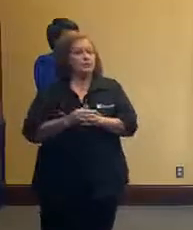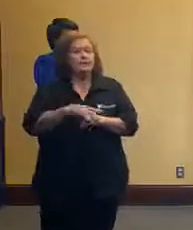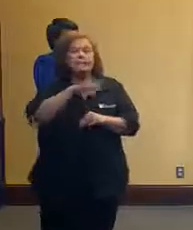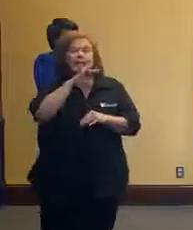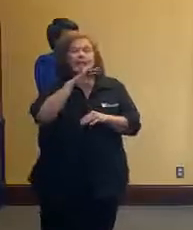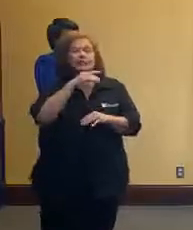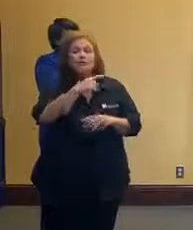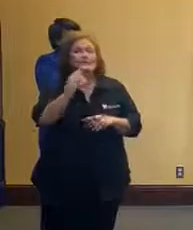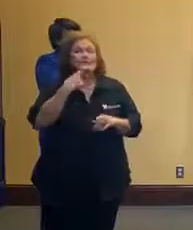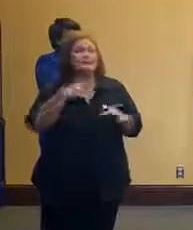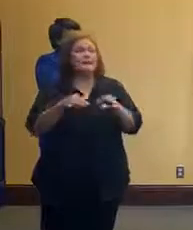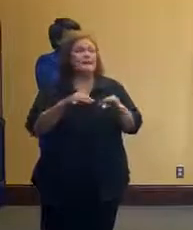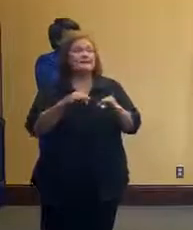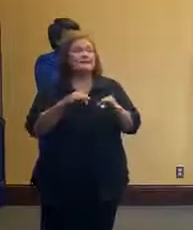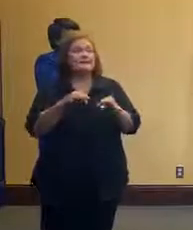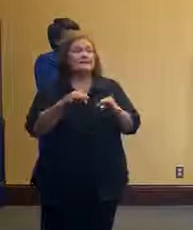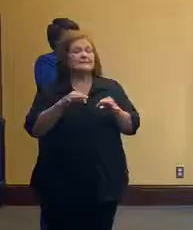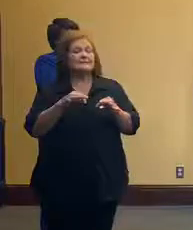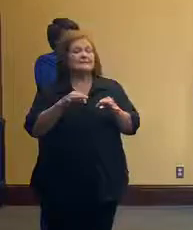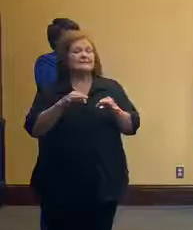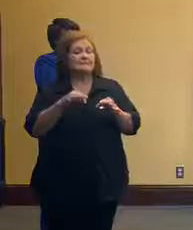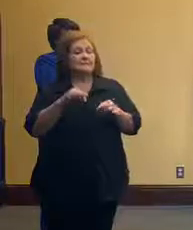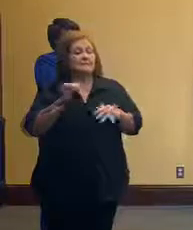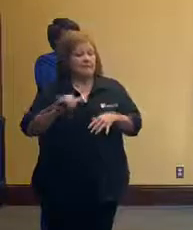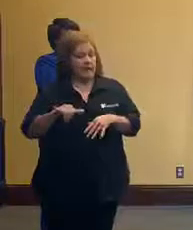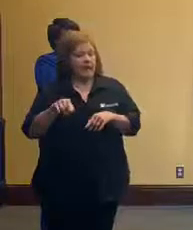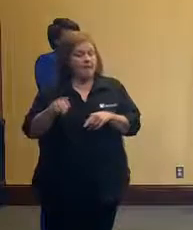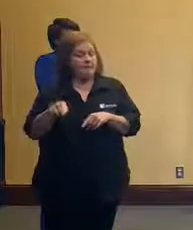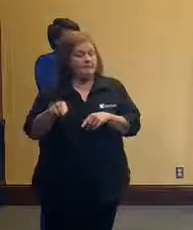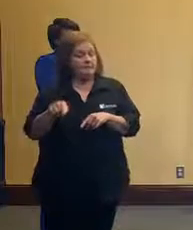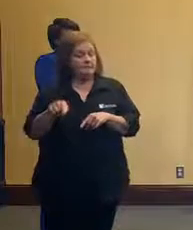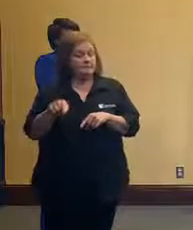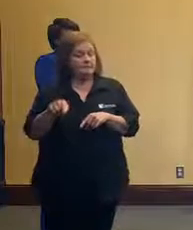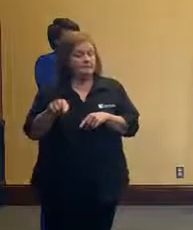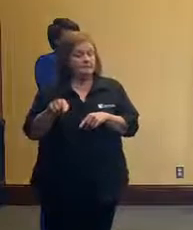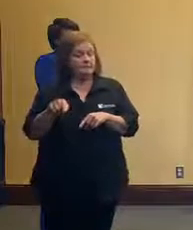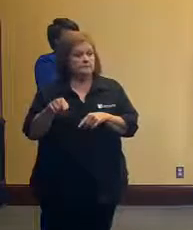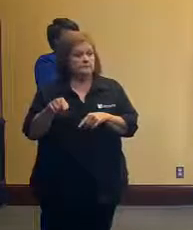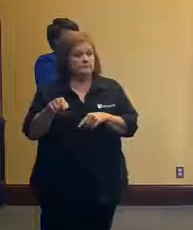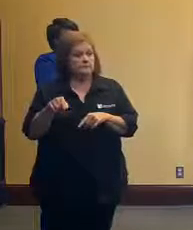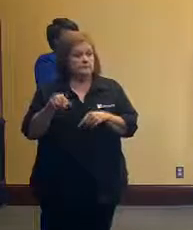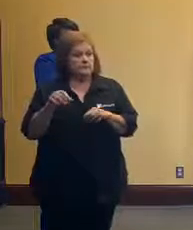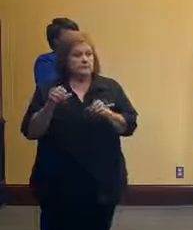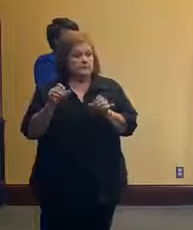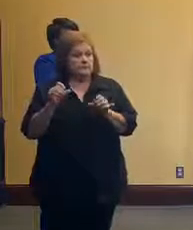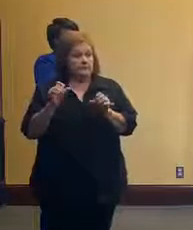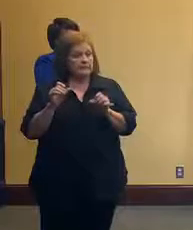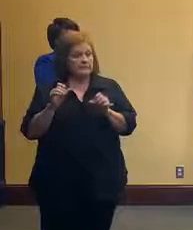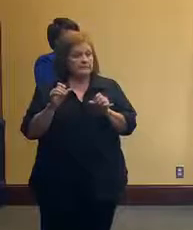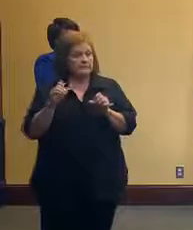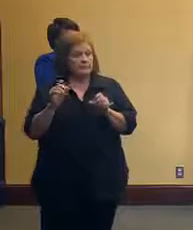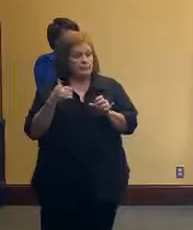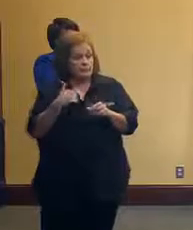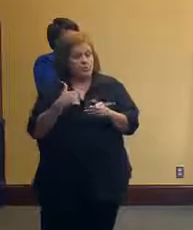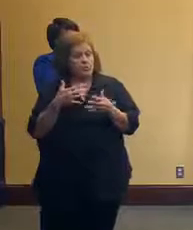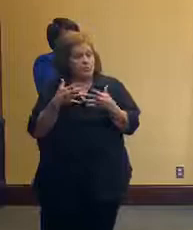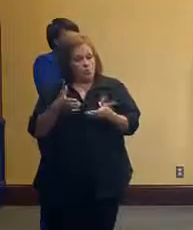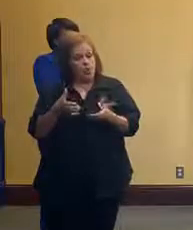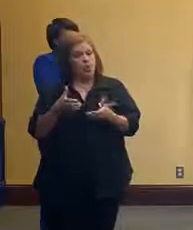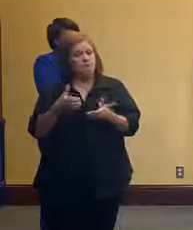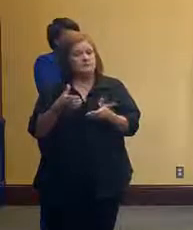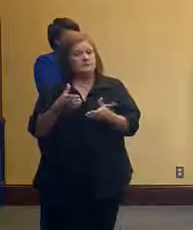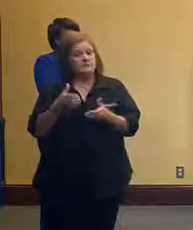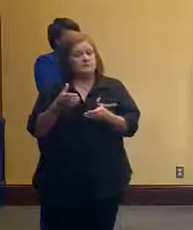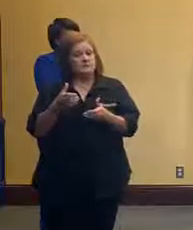the mayor has discussed, is a opportunity for the city to move forward, as we're seeing, and we want to be thoughtful